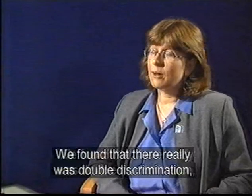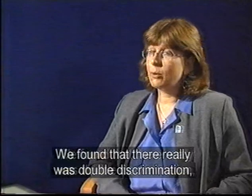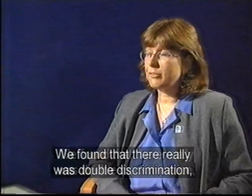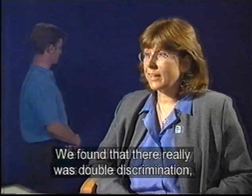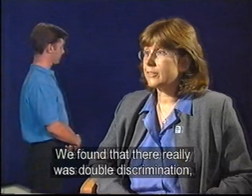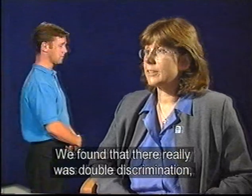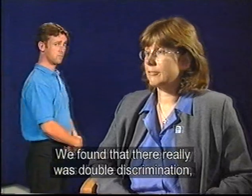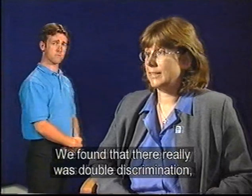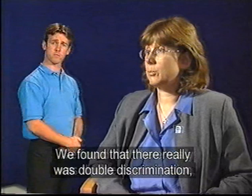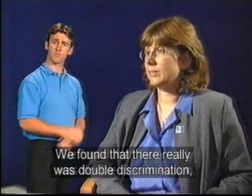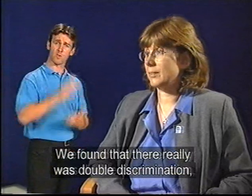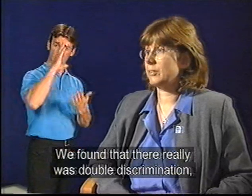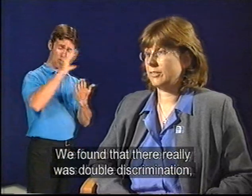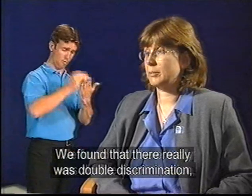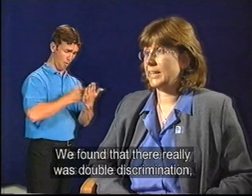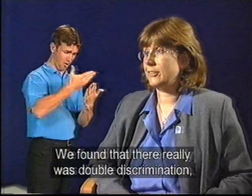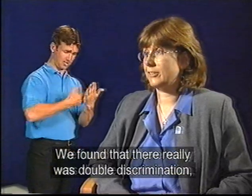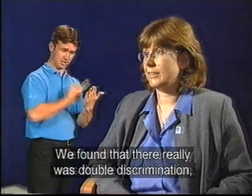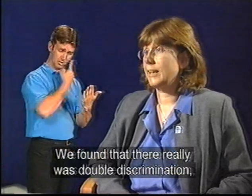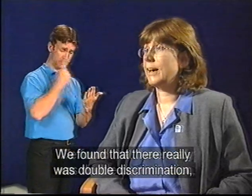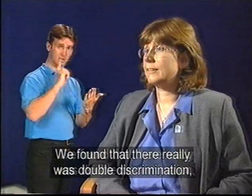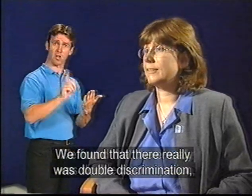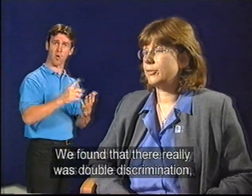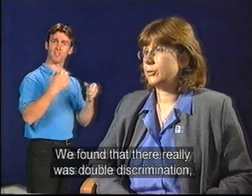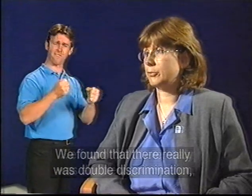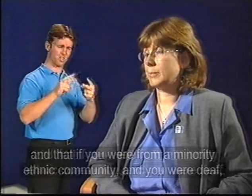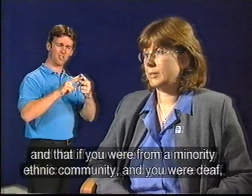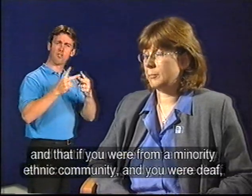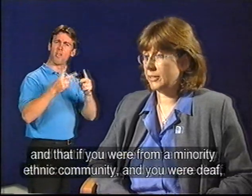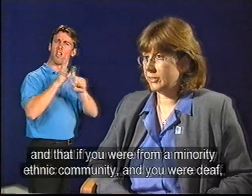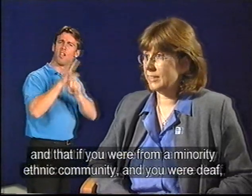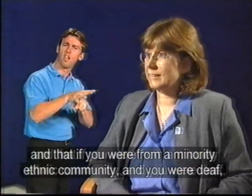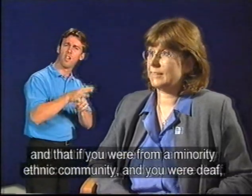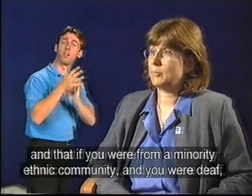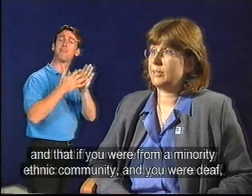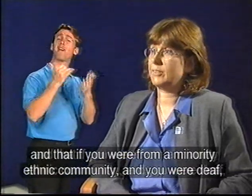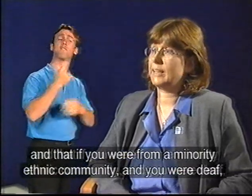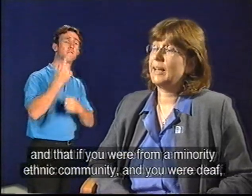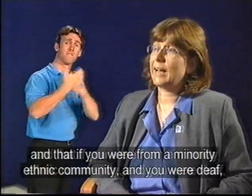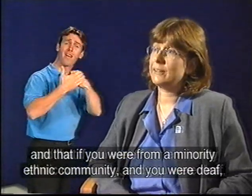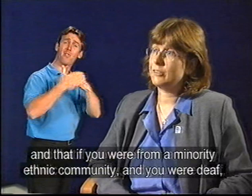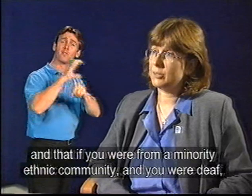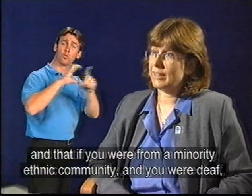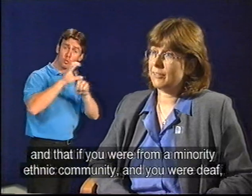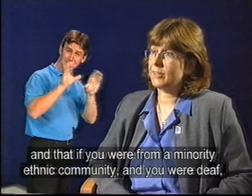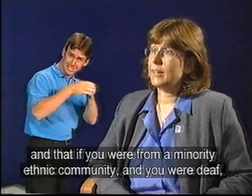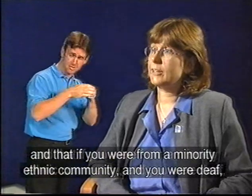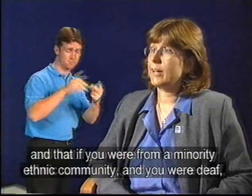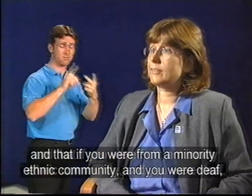Well, we found that there really was double discrimination, and that if you were from a minority ethnic community and you were deaf, you had two